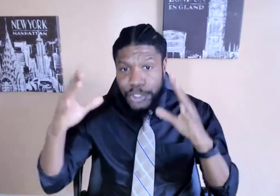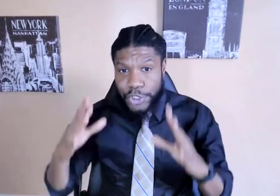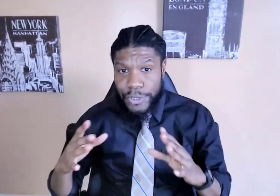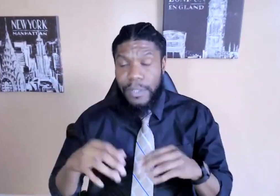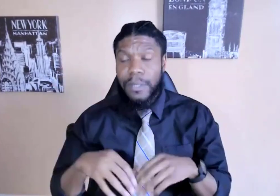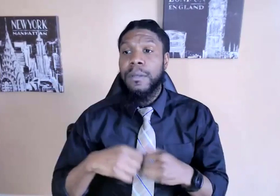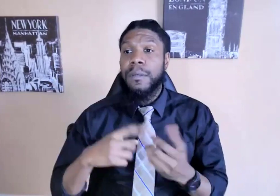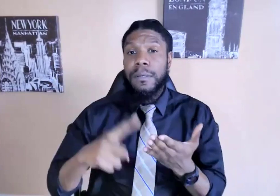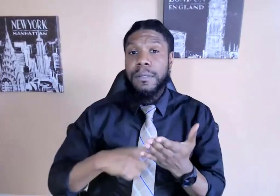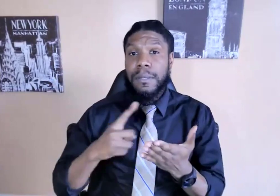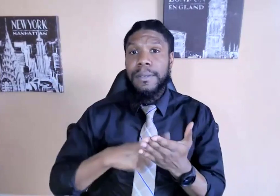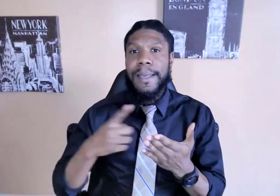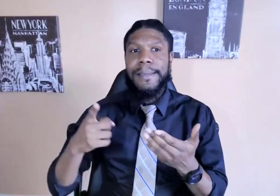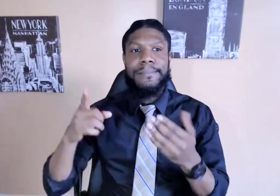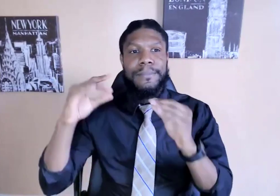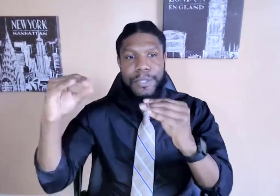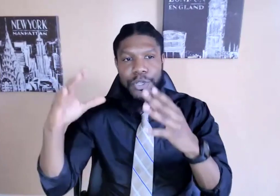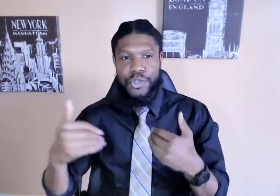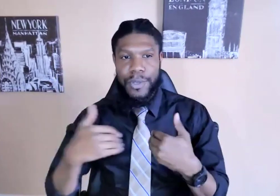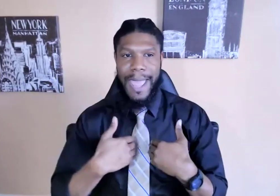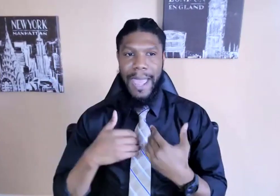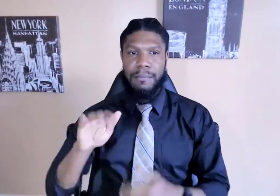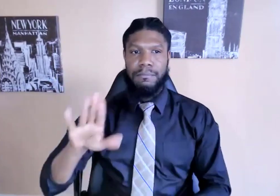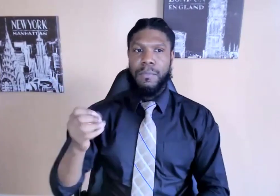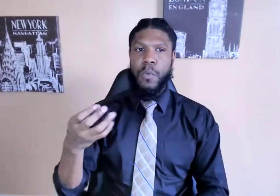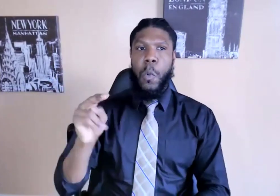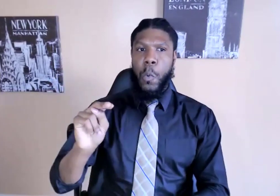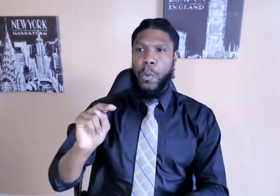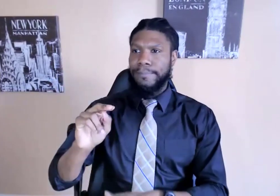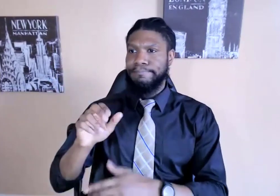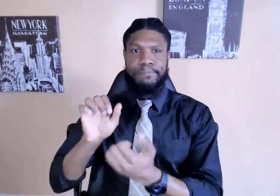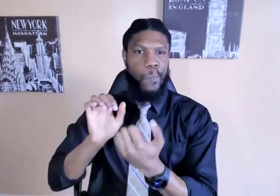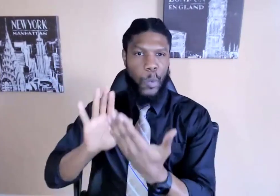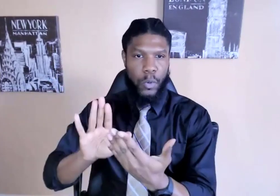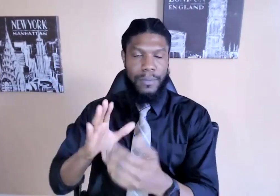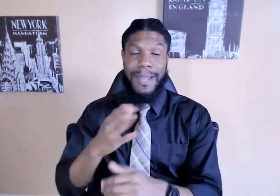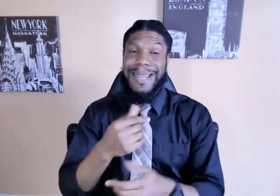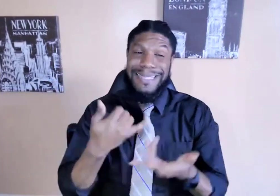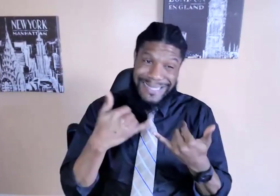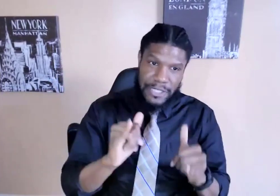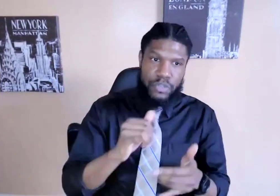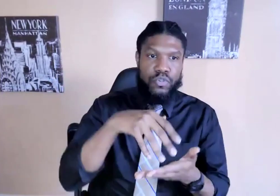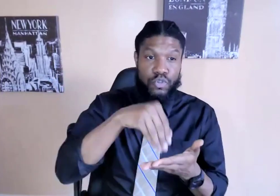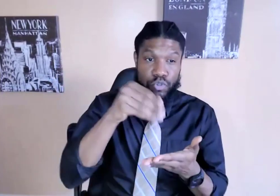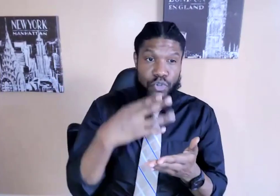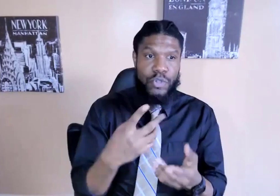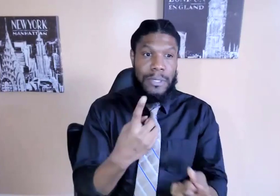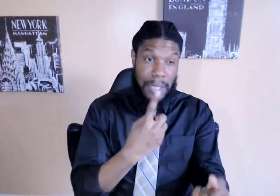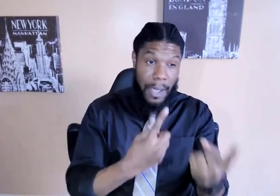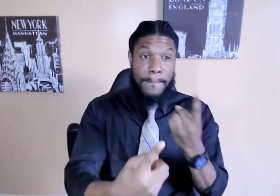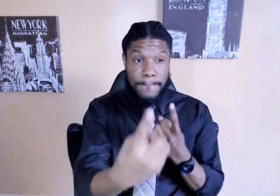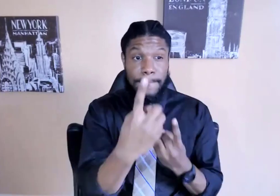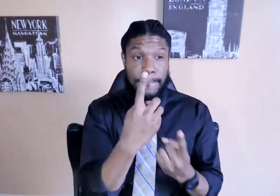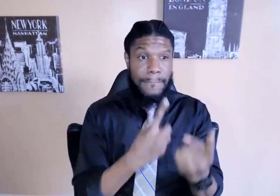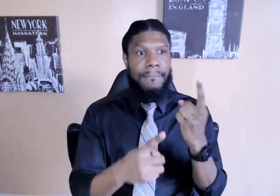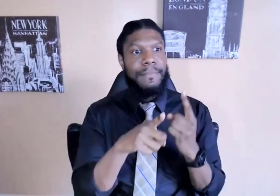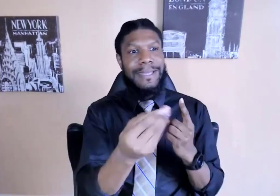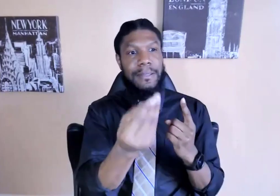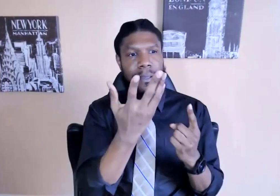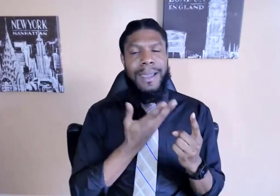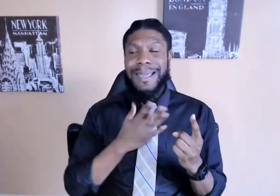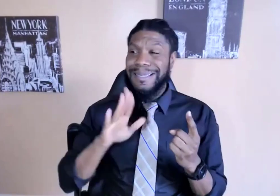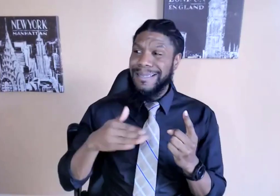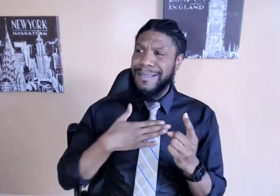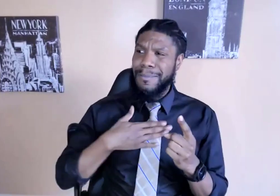old chestnut of, and I still hear it from students who come in and their professor has told them that they won't read